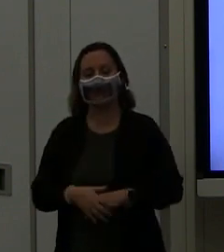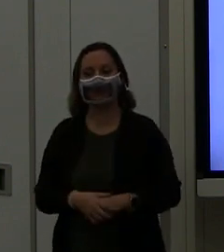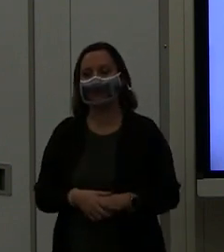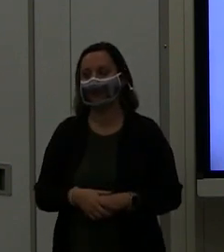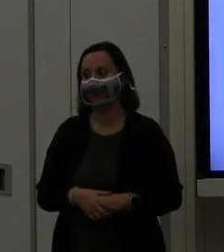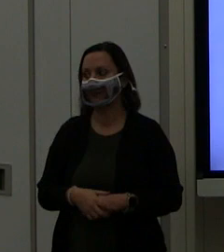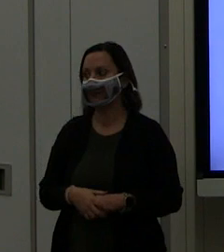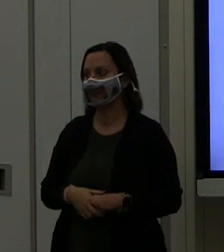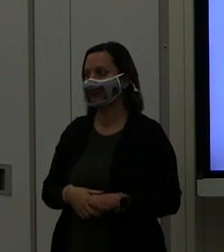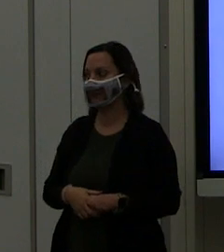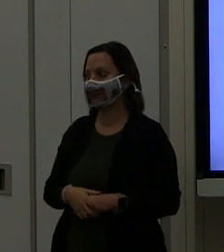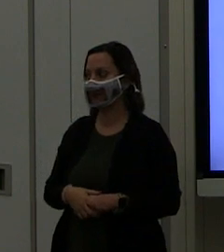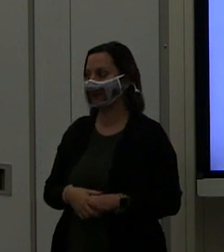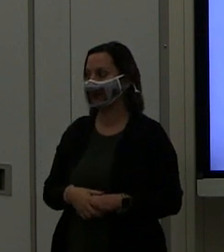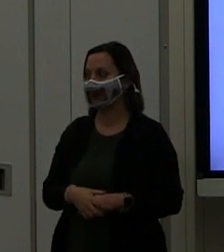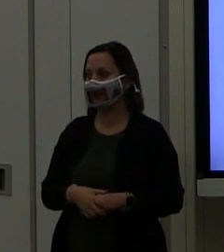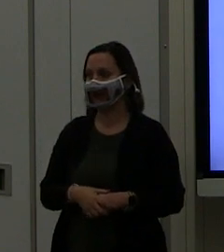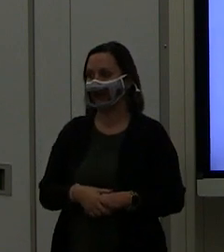Next slide.